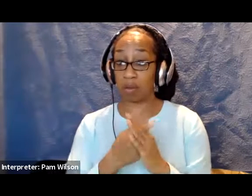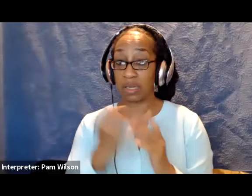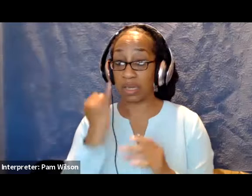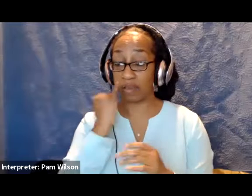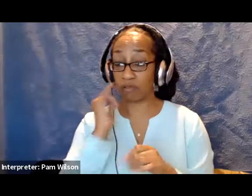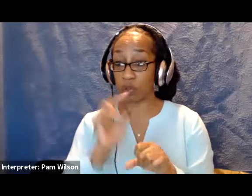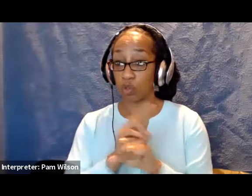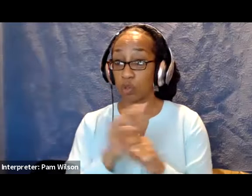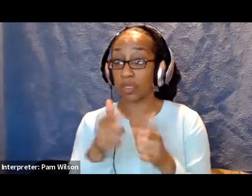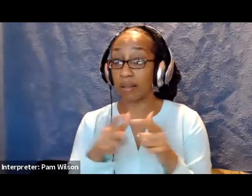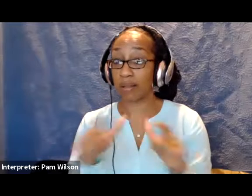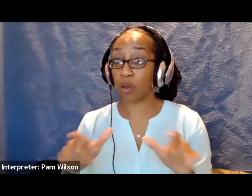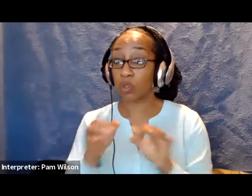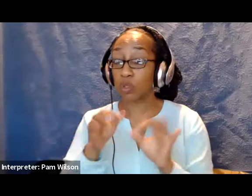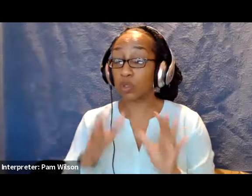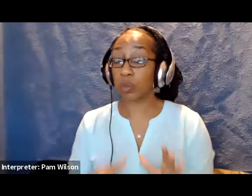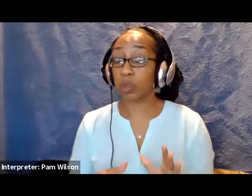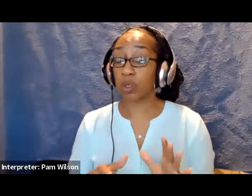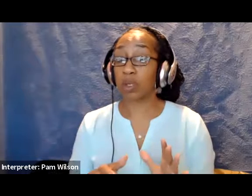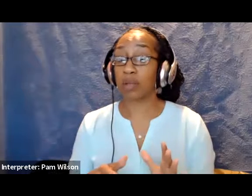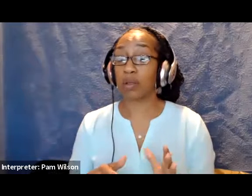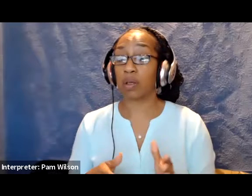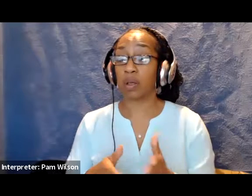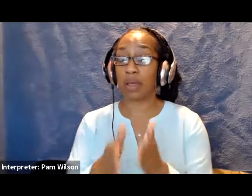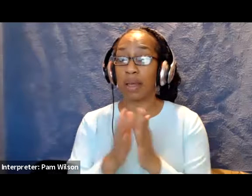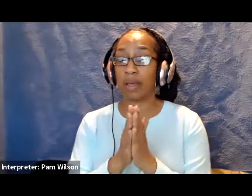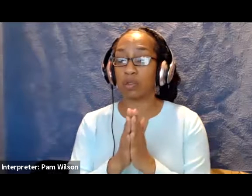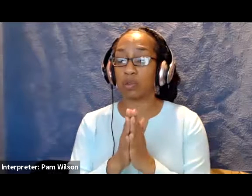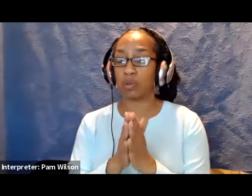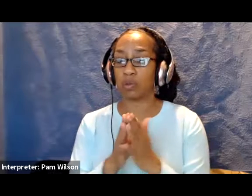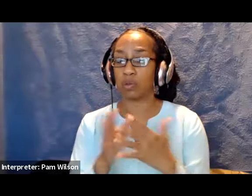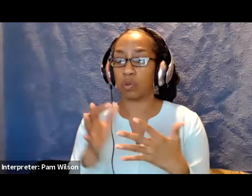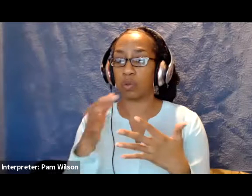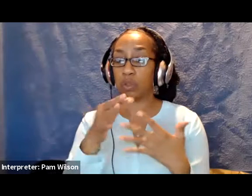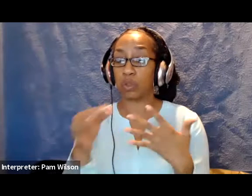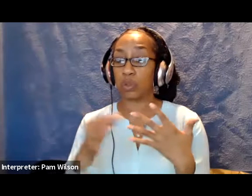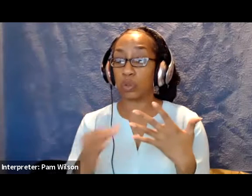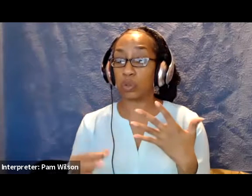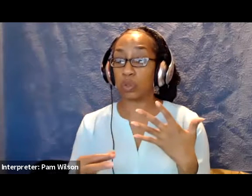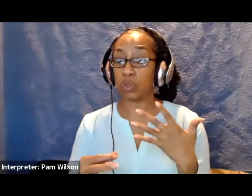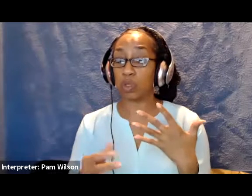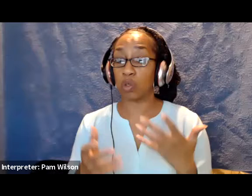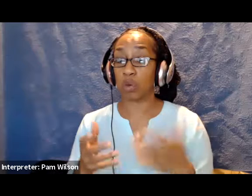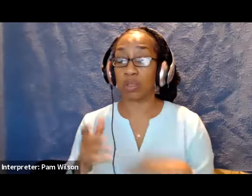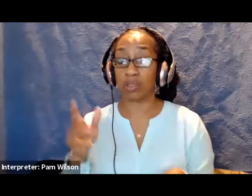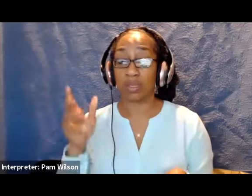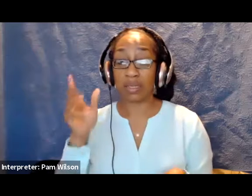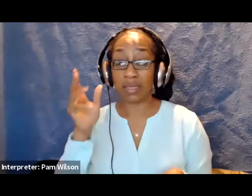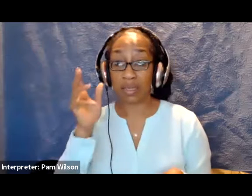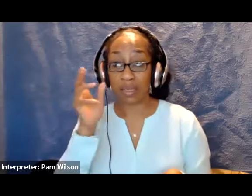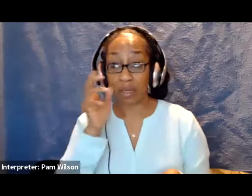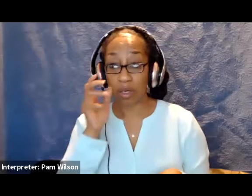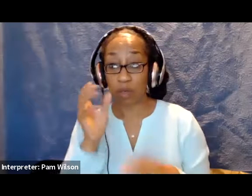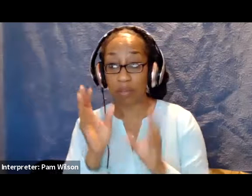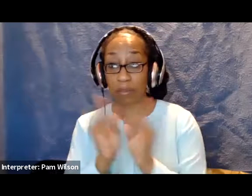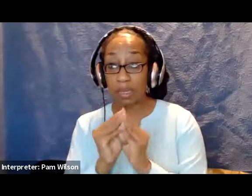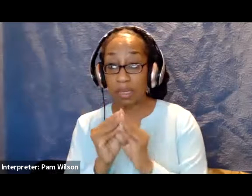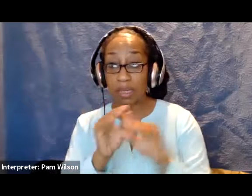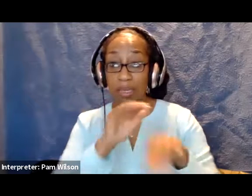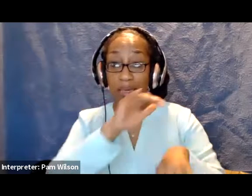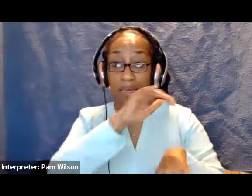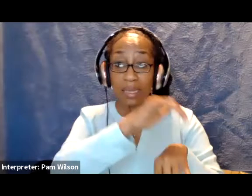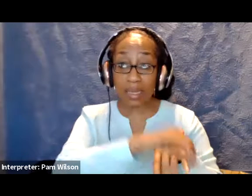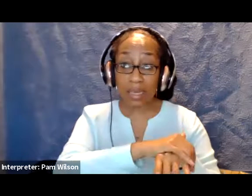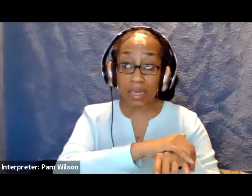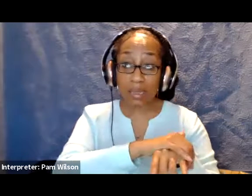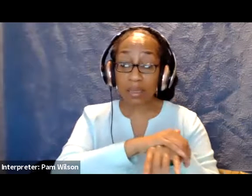interpreter, they're going to ask you to choose whether or not you want to hear the meeting in English or you